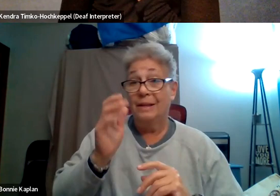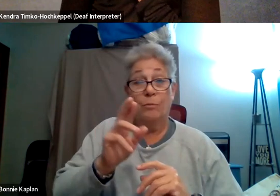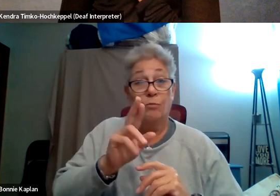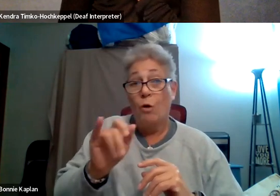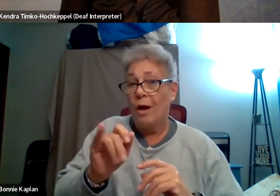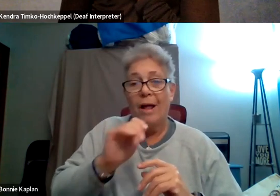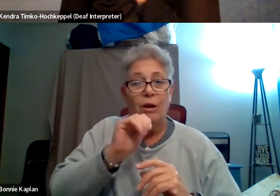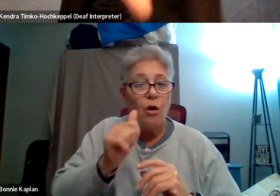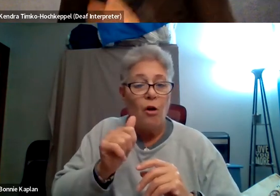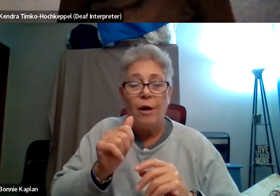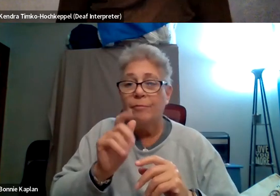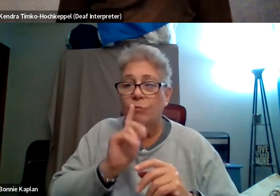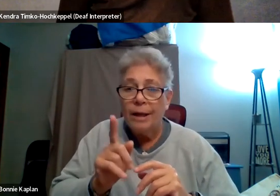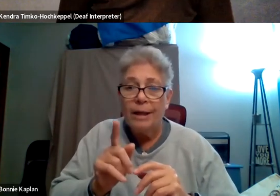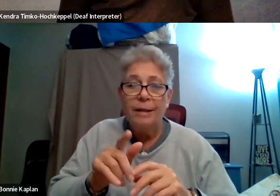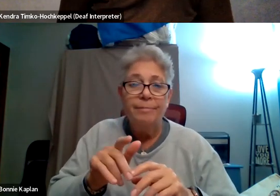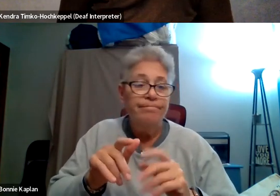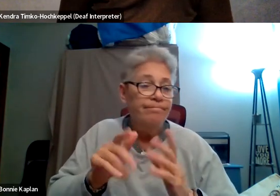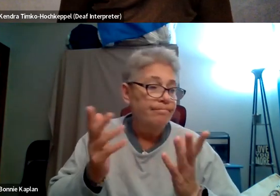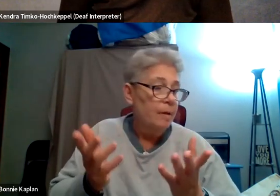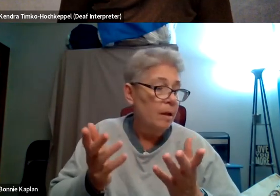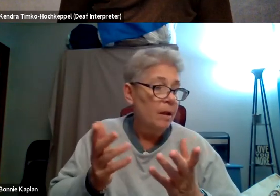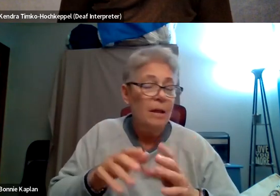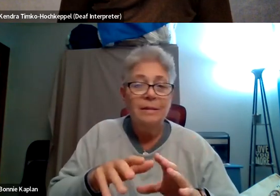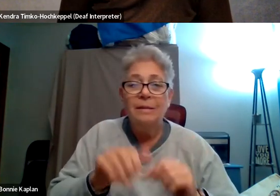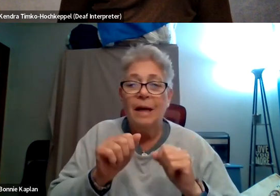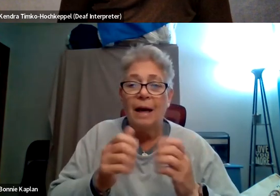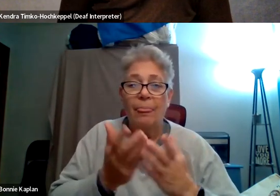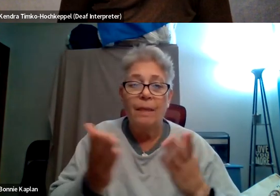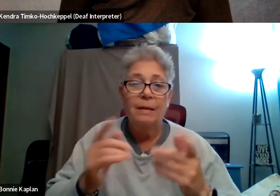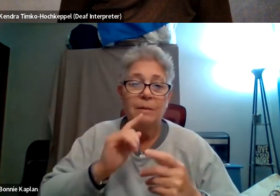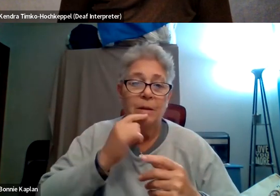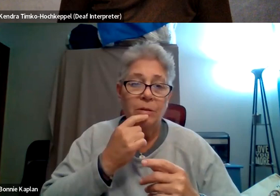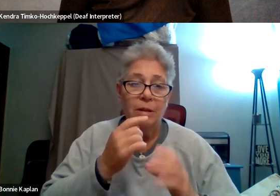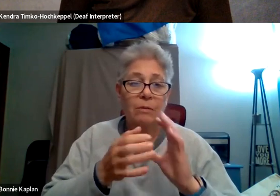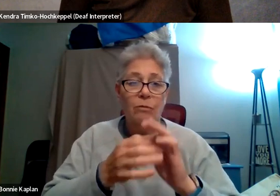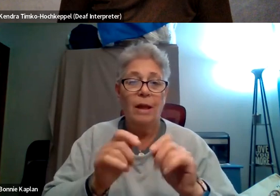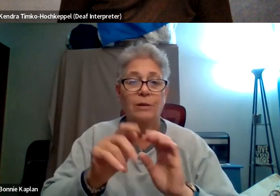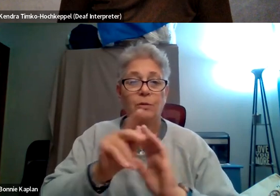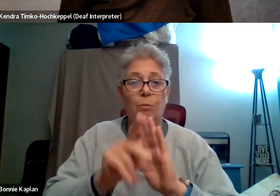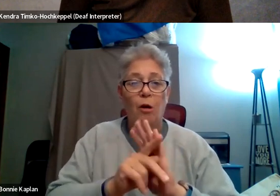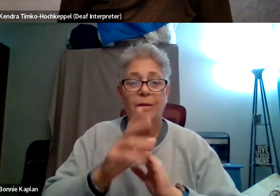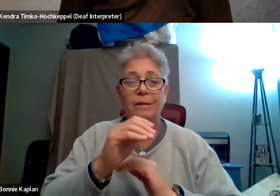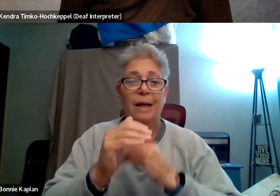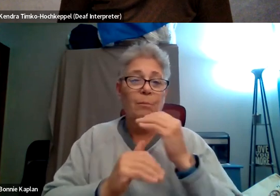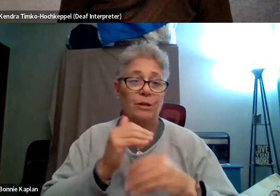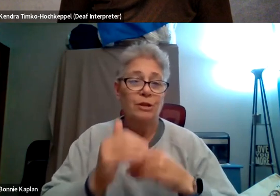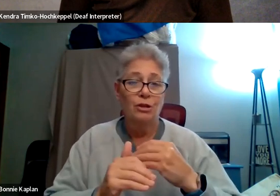really. And it seems in Rhode Island that is not really, they don't take things seriously in regards to policy